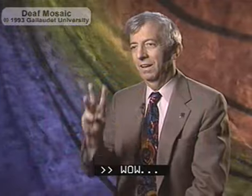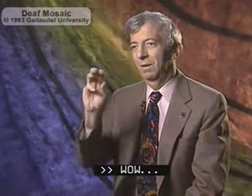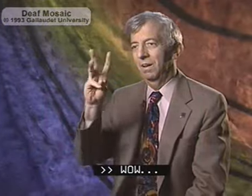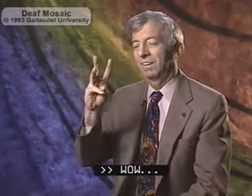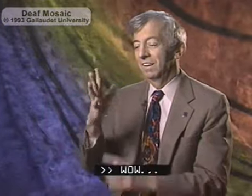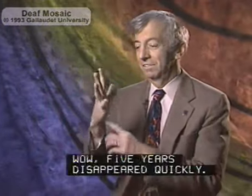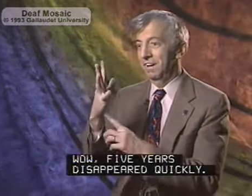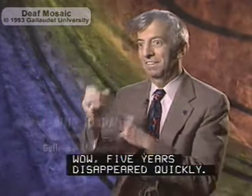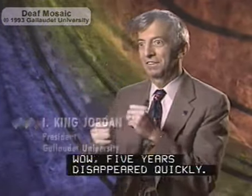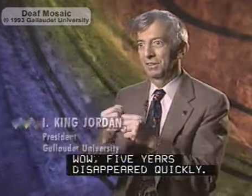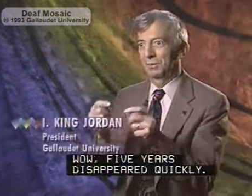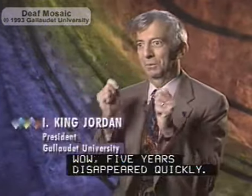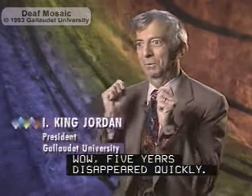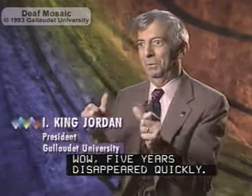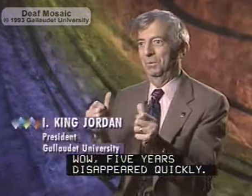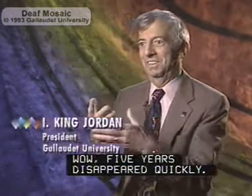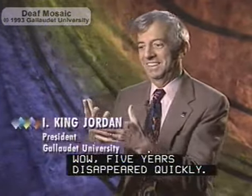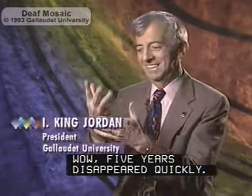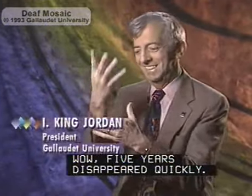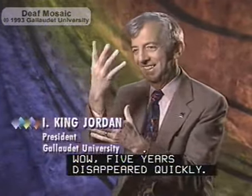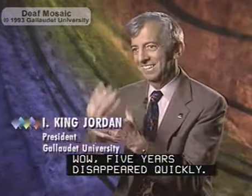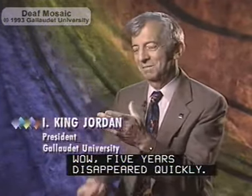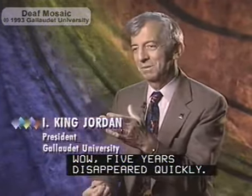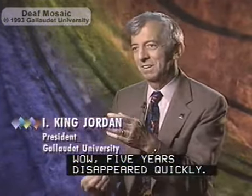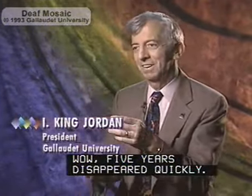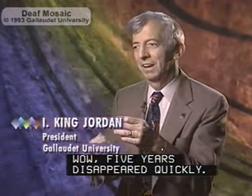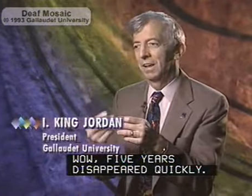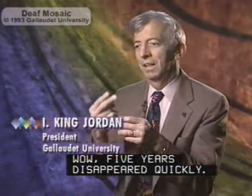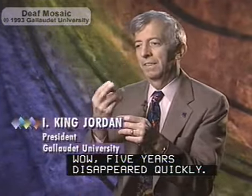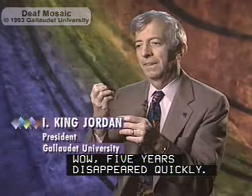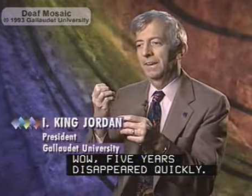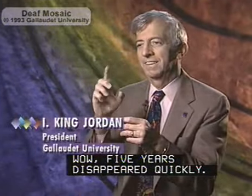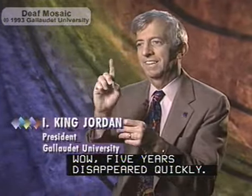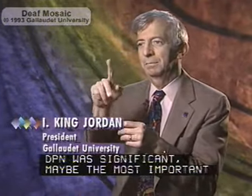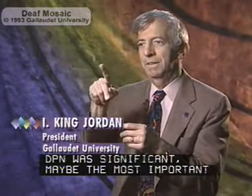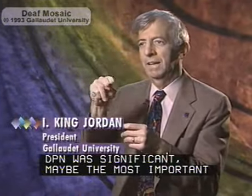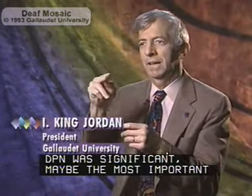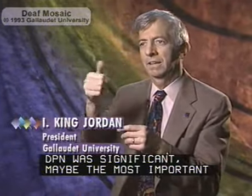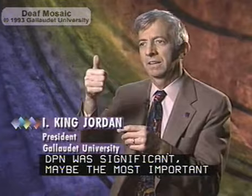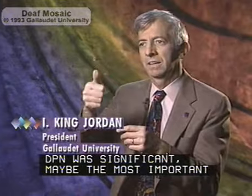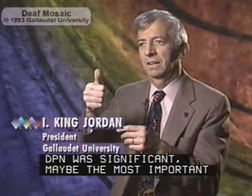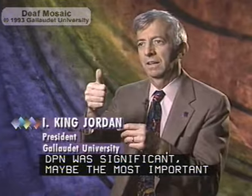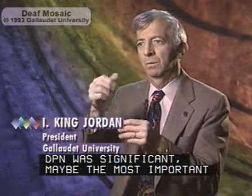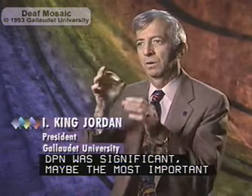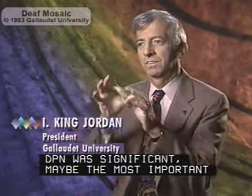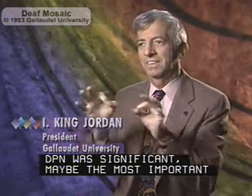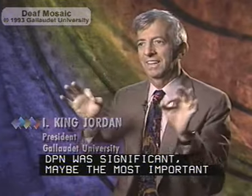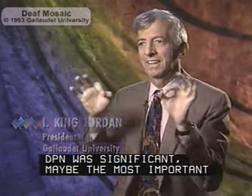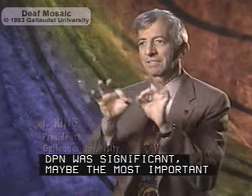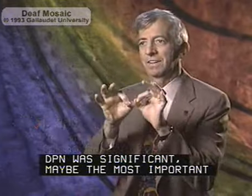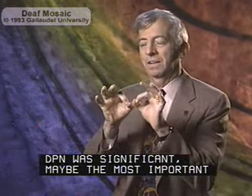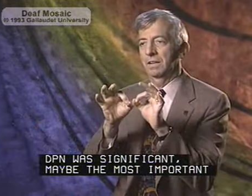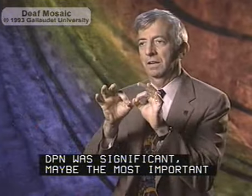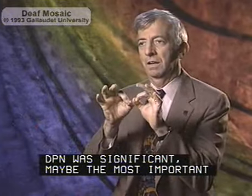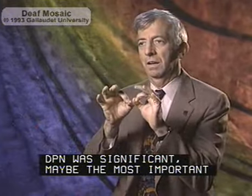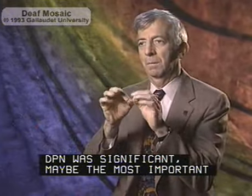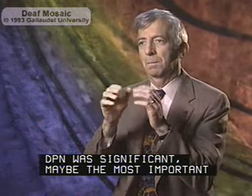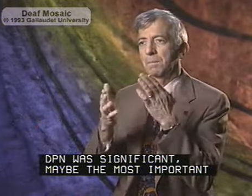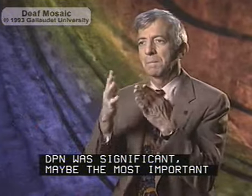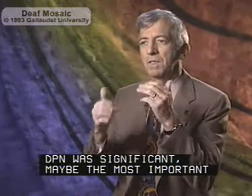Wow. 5 years disappeared. The DPN was significant, maybe the